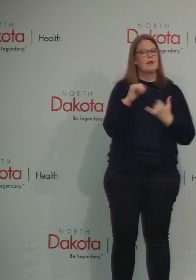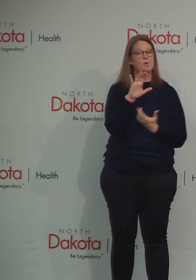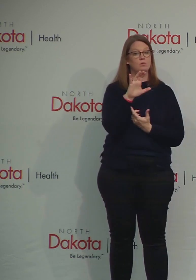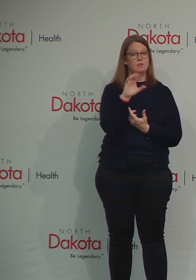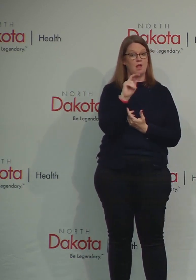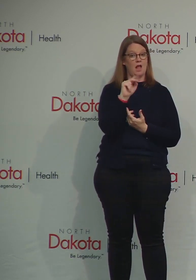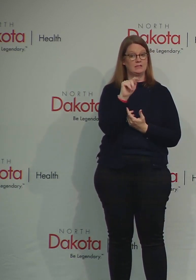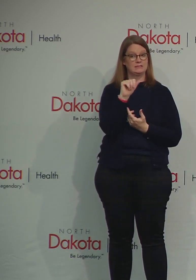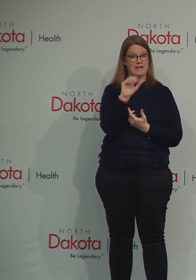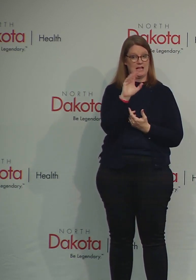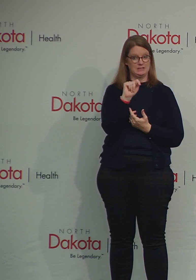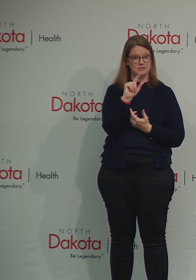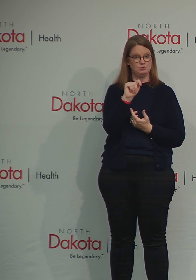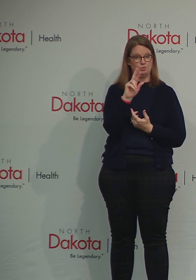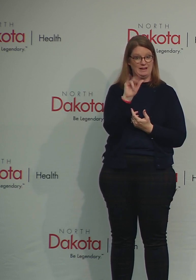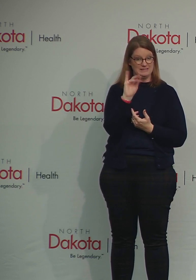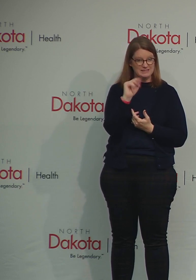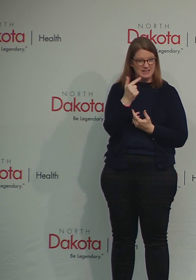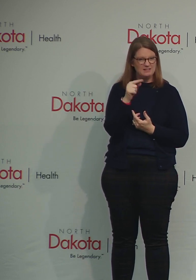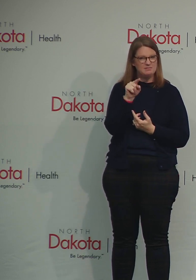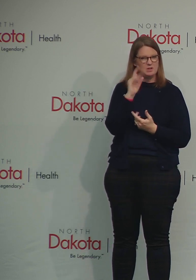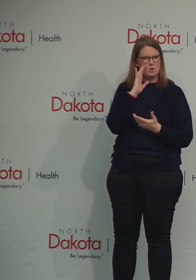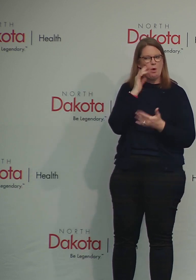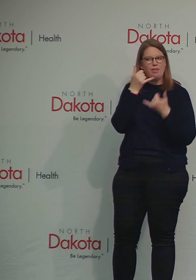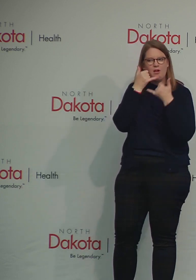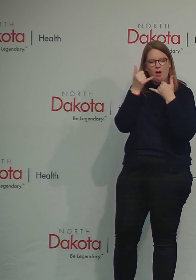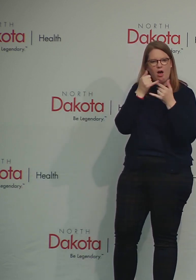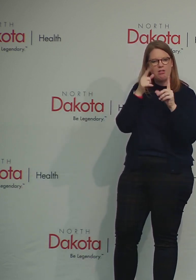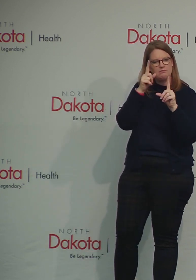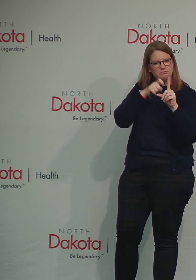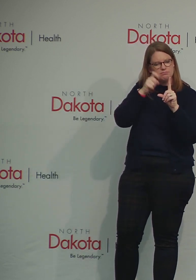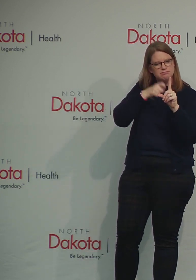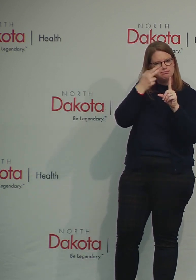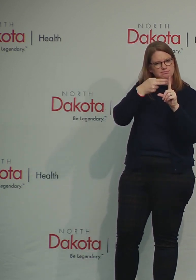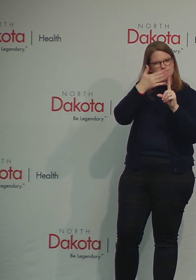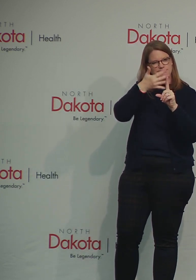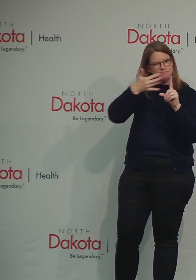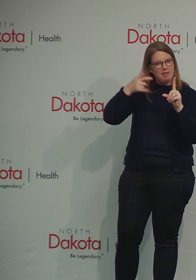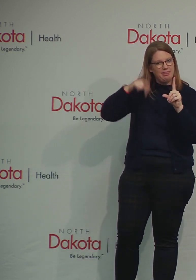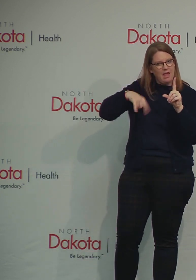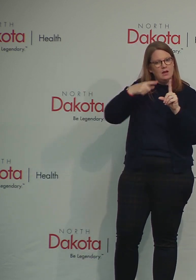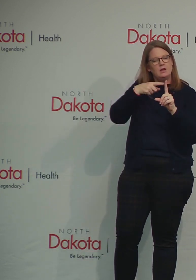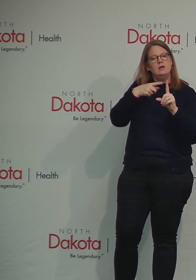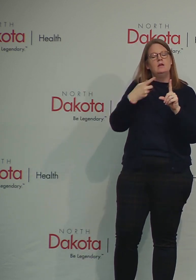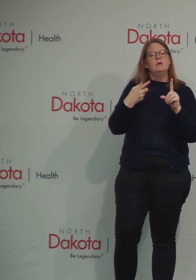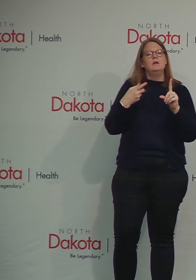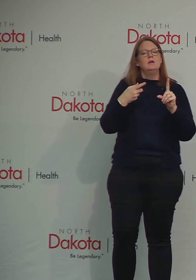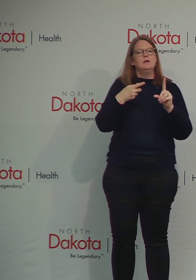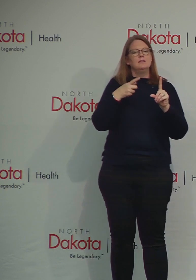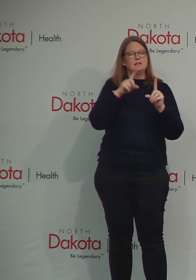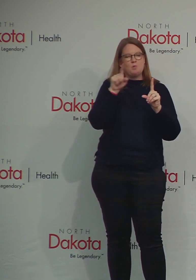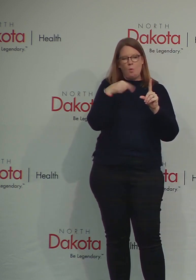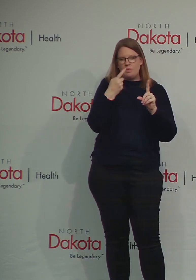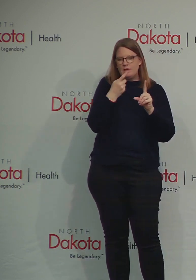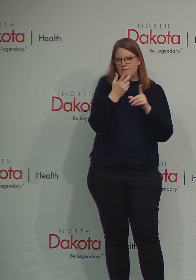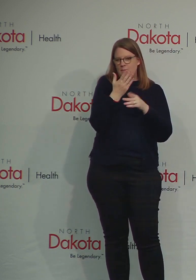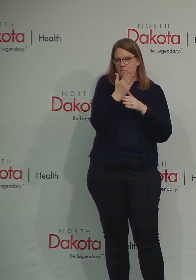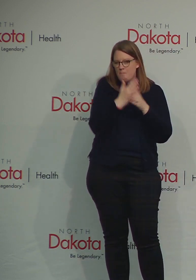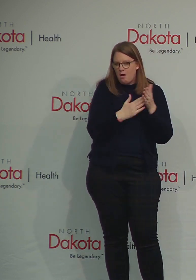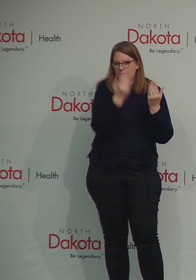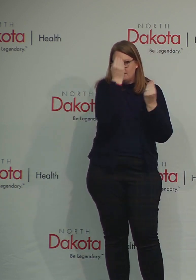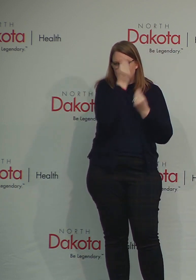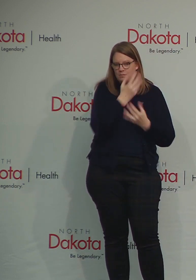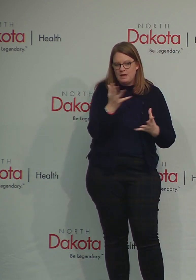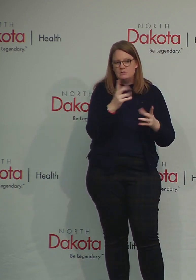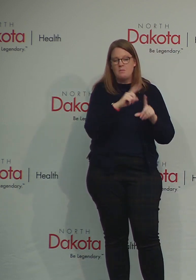which only captures a portion of the data, so think of these as minimums, not maximums. But